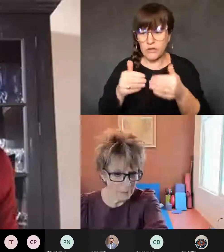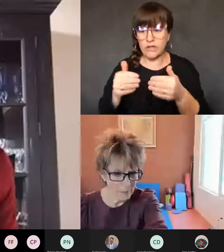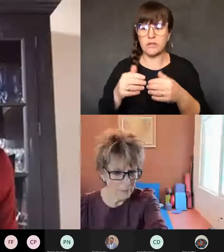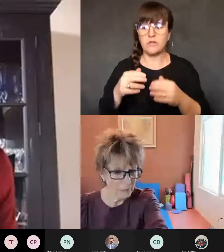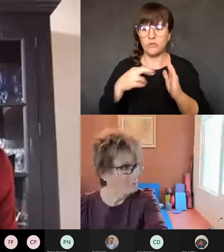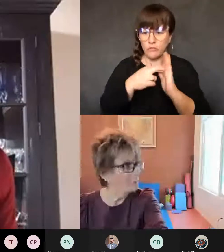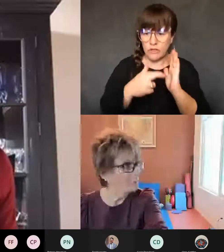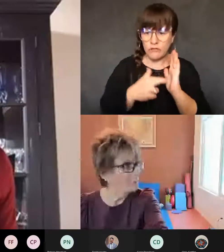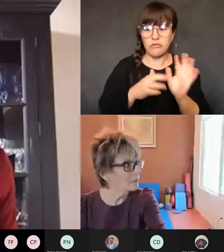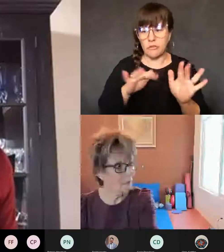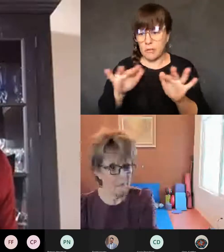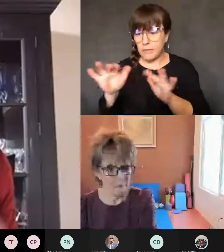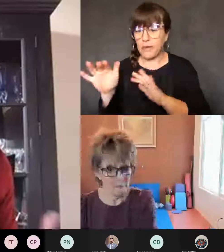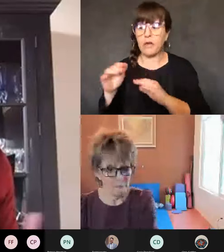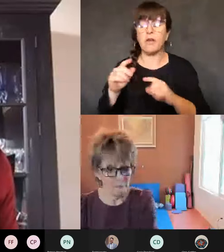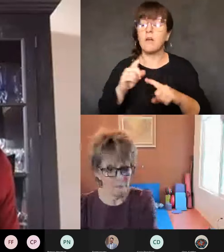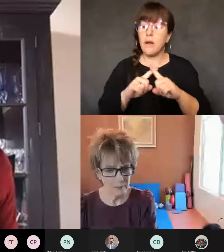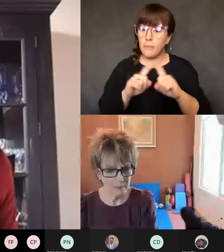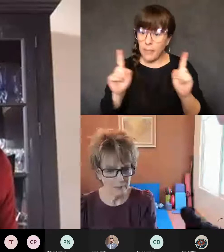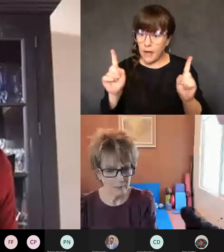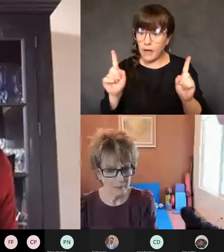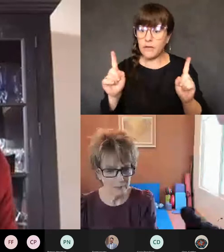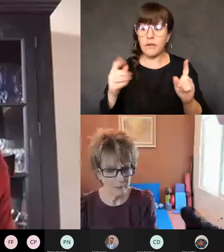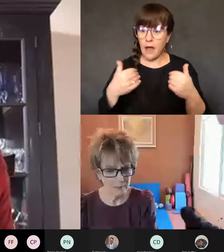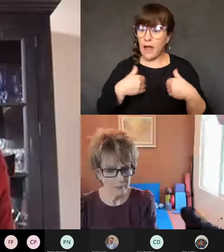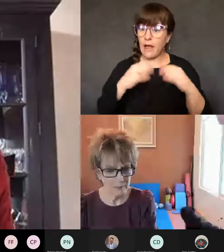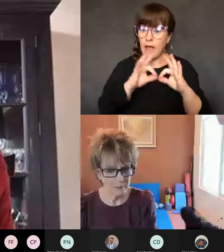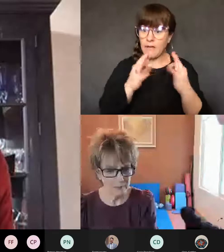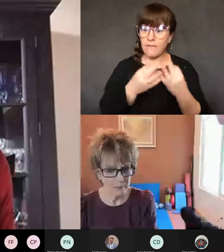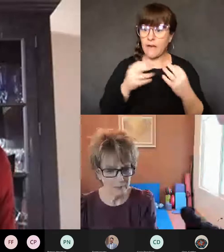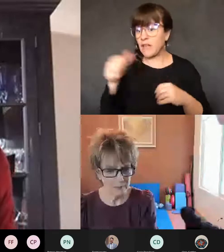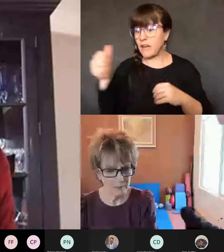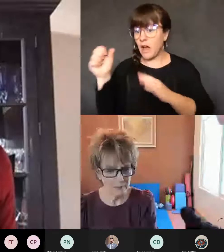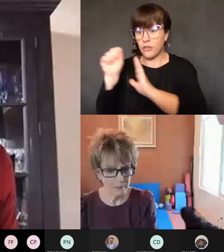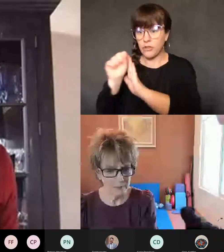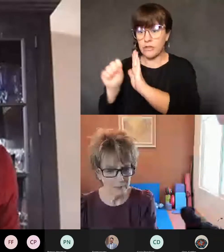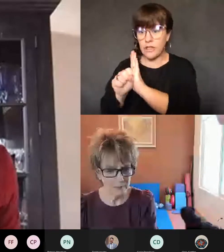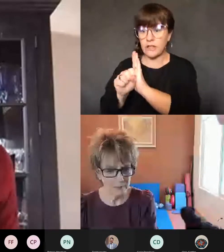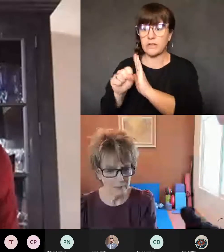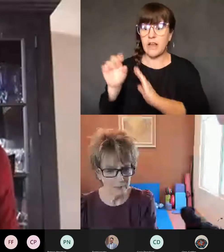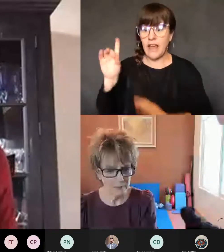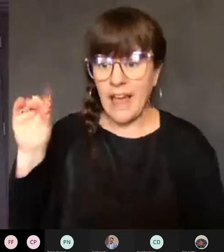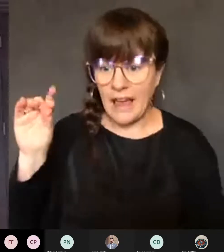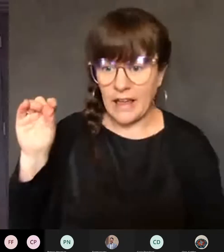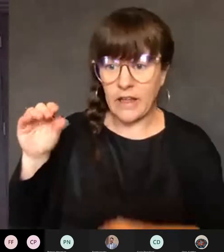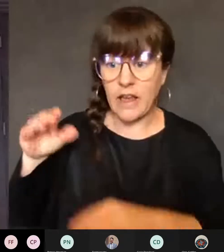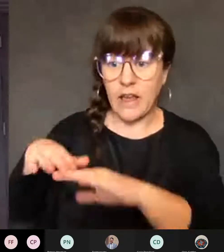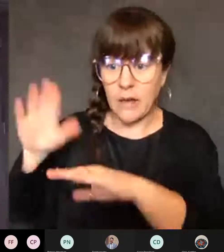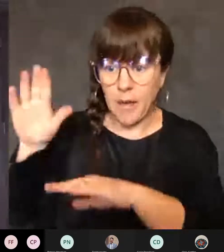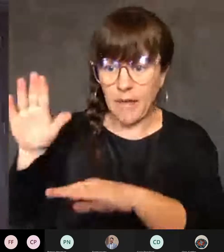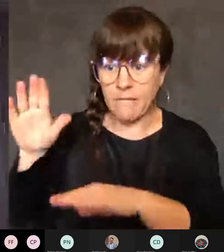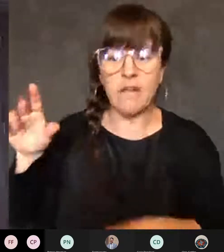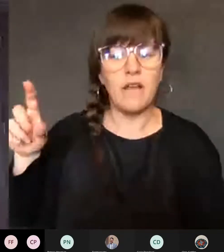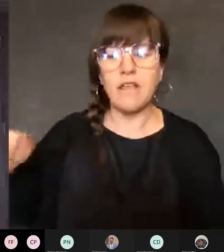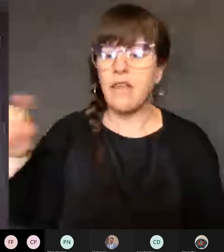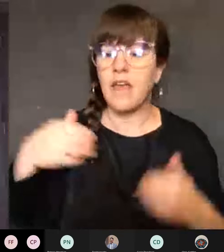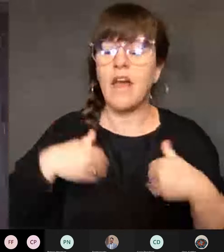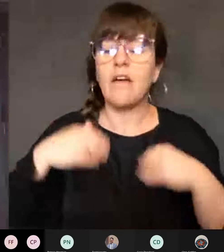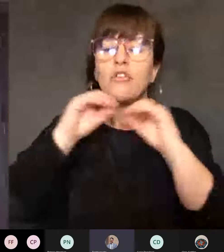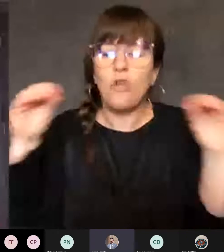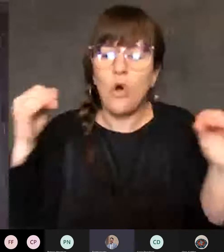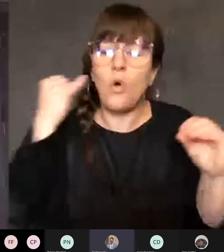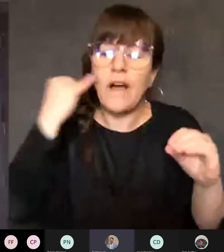some glitches and everything. But I have relatives in other states who are 80 or older, and they have no idea when they're going to